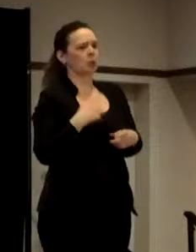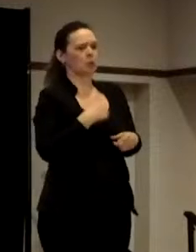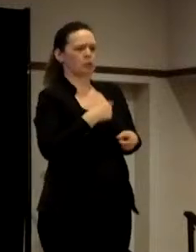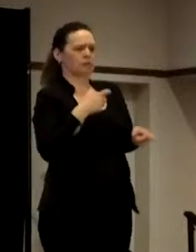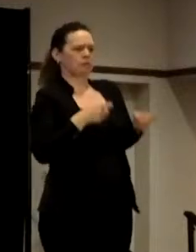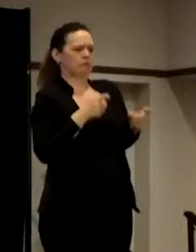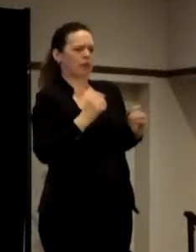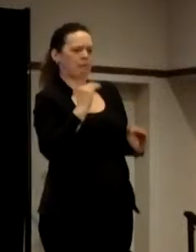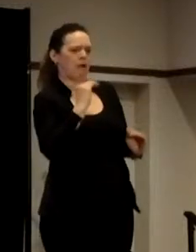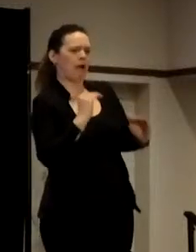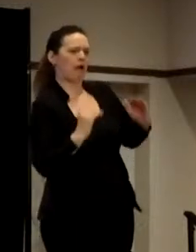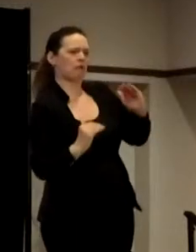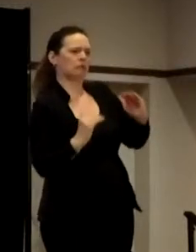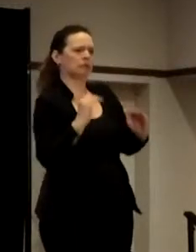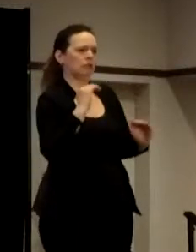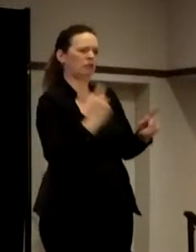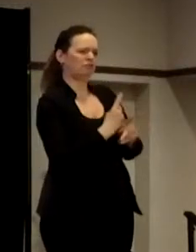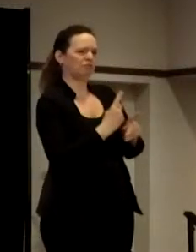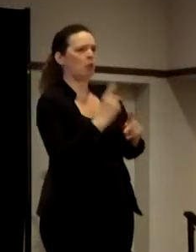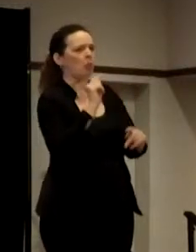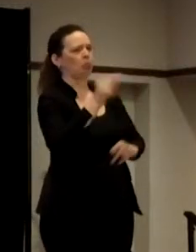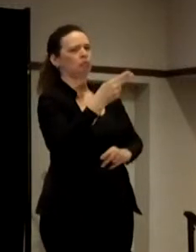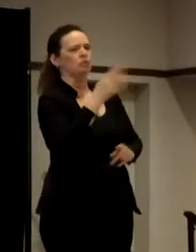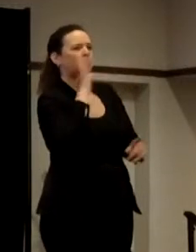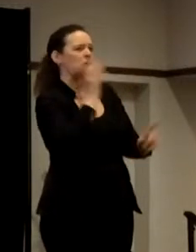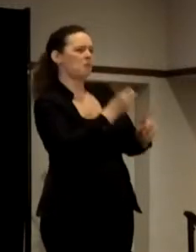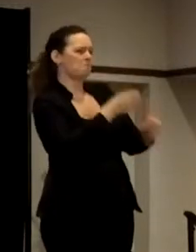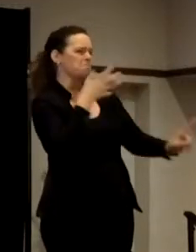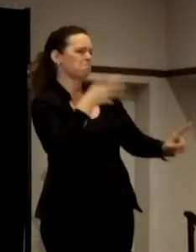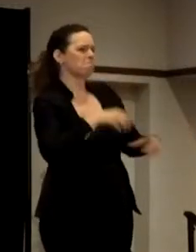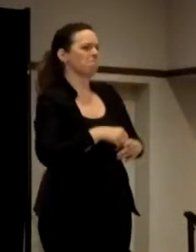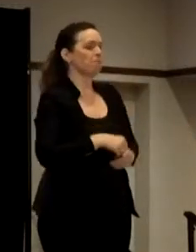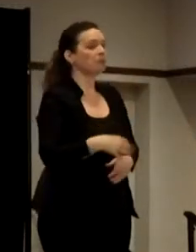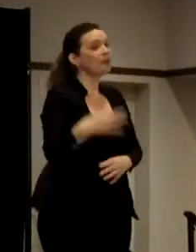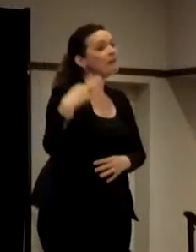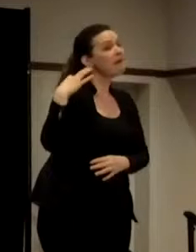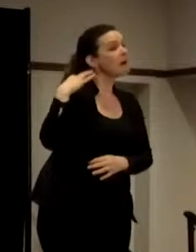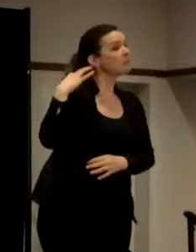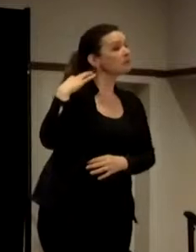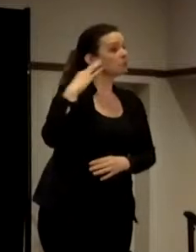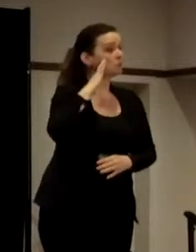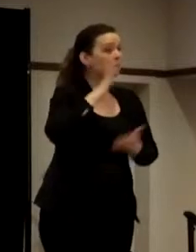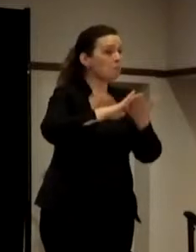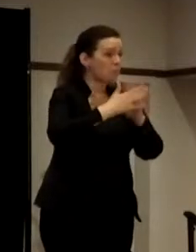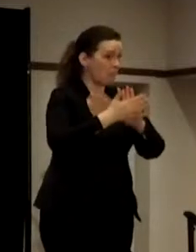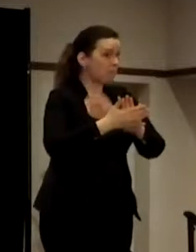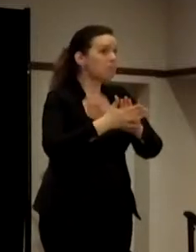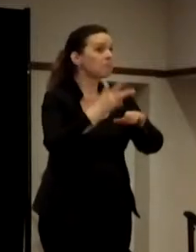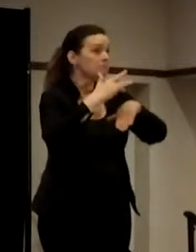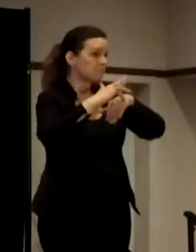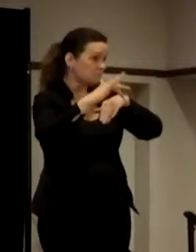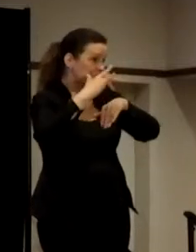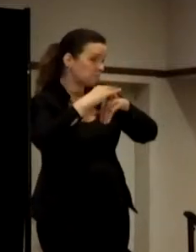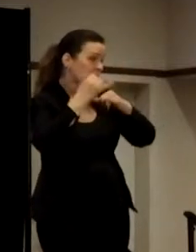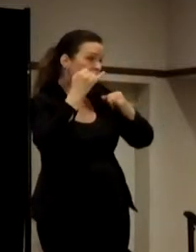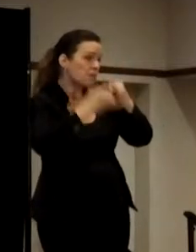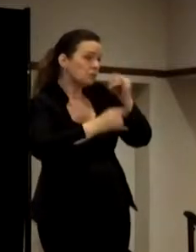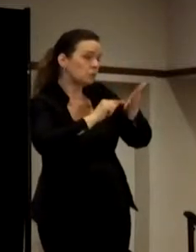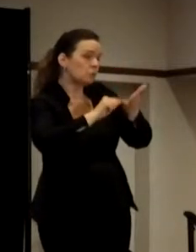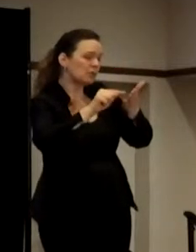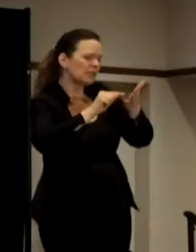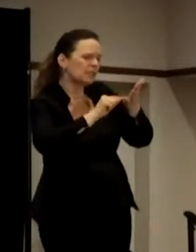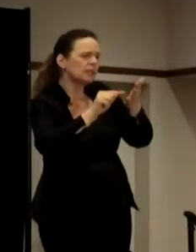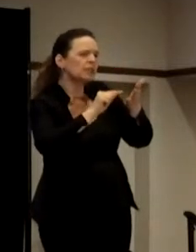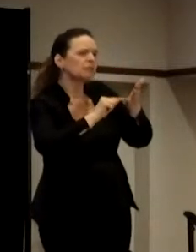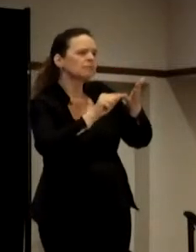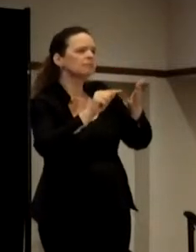we expect that to probably applications for that to become eligible probably again last week of March, first week in April. We'll start